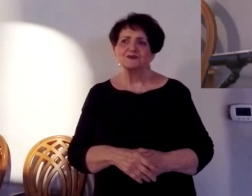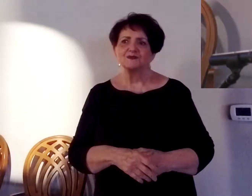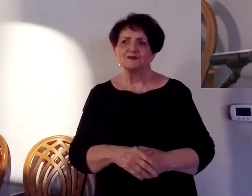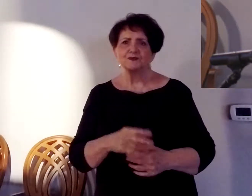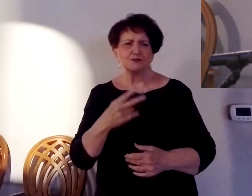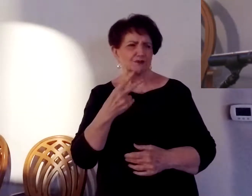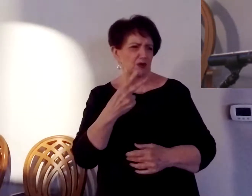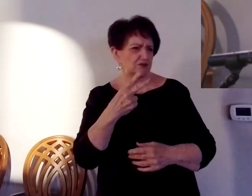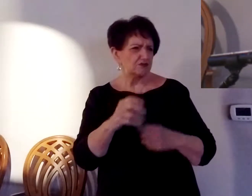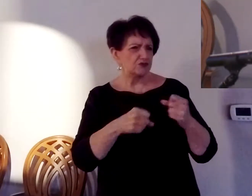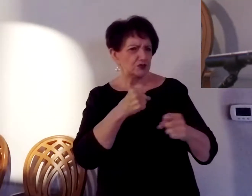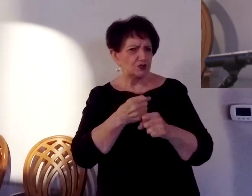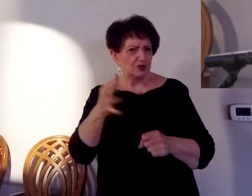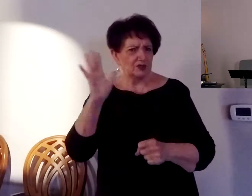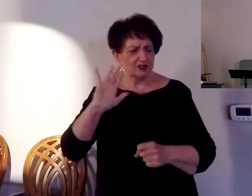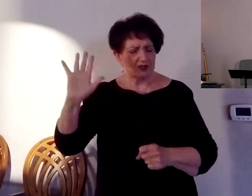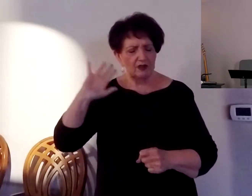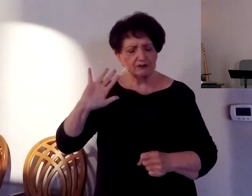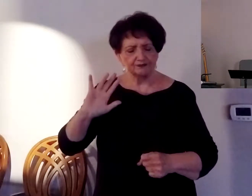years ago,